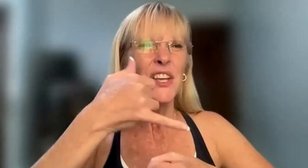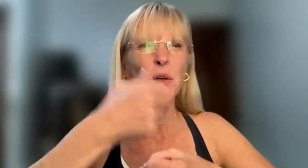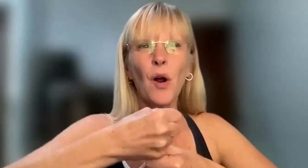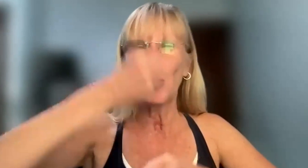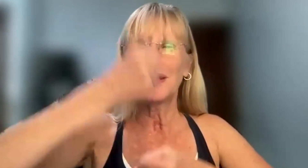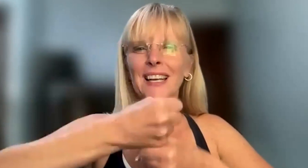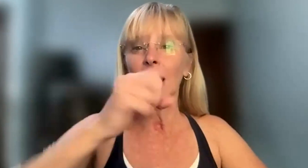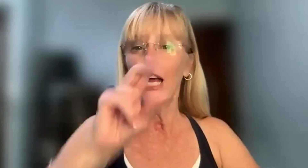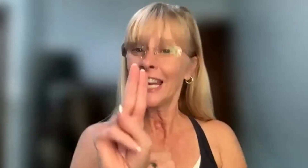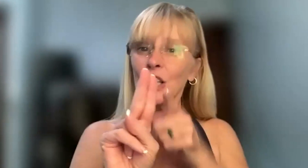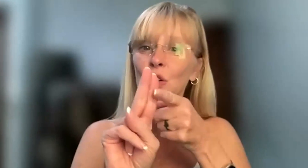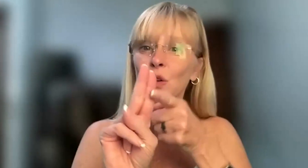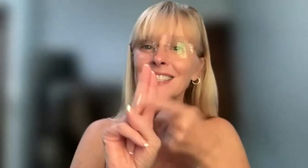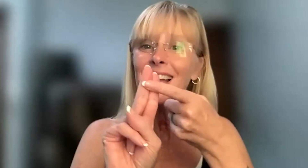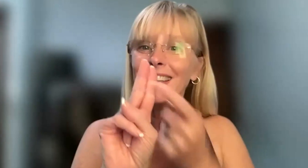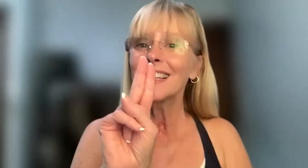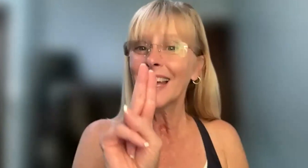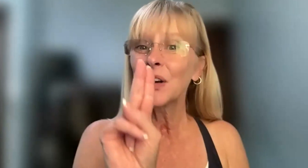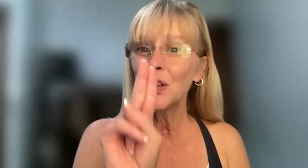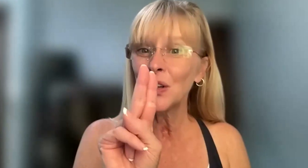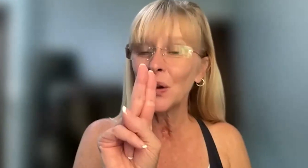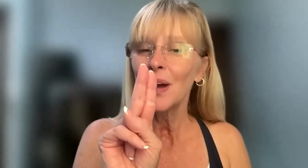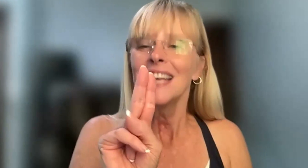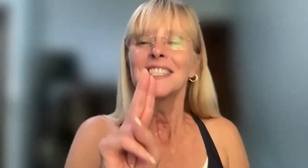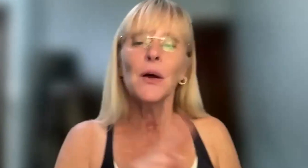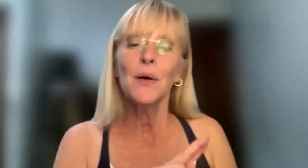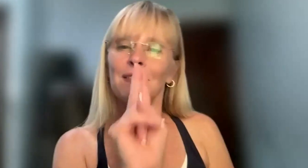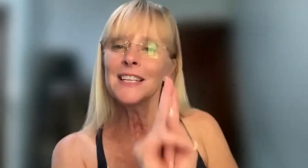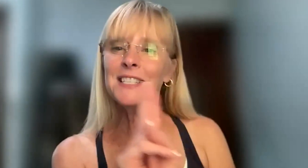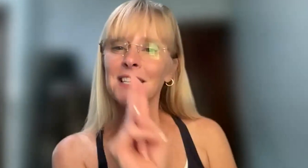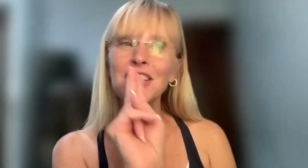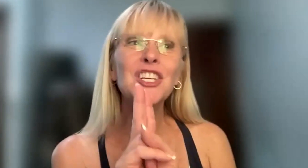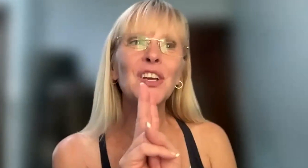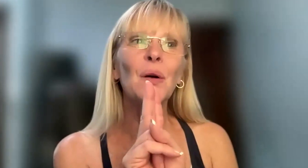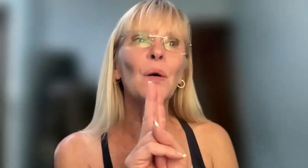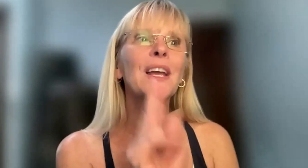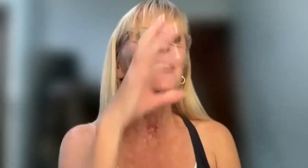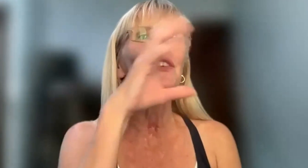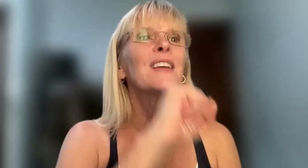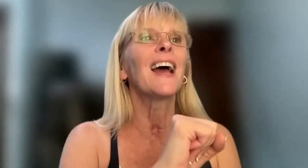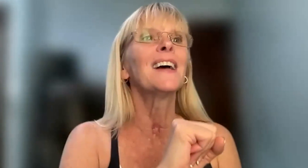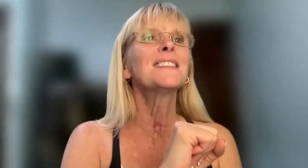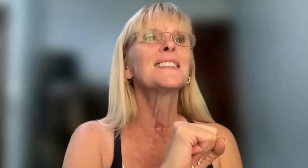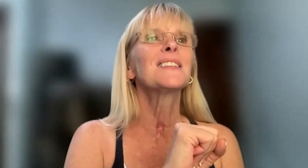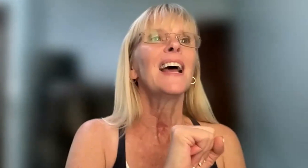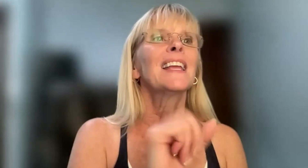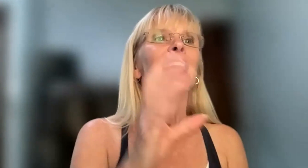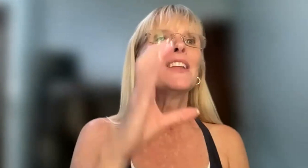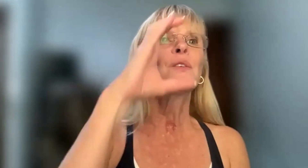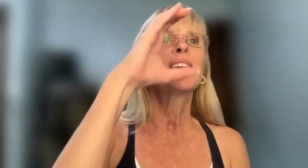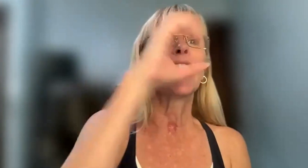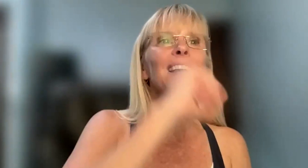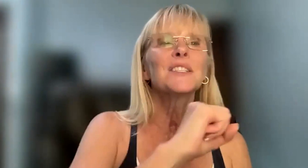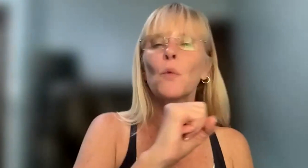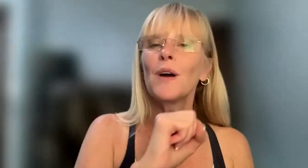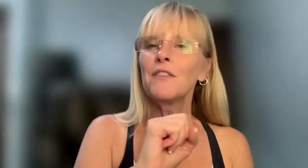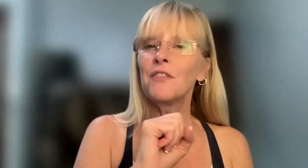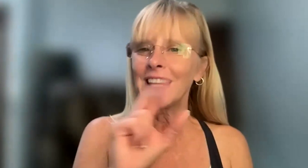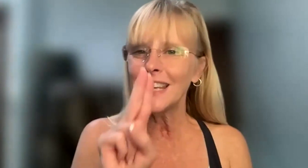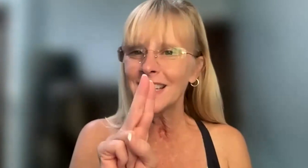you are opening it, and it looks like the letter U. So if this is a U, can you guess what V